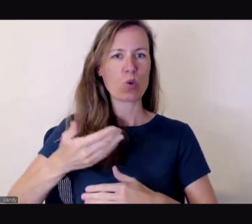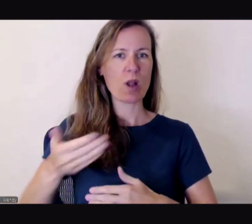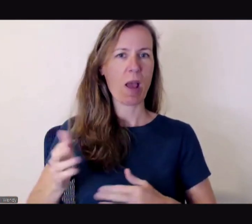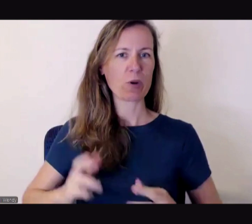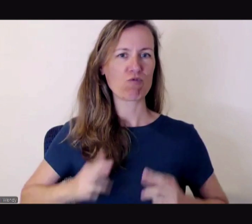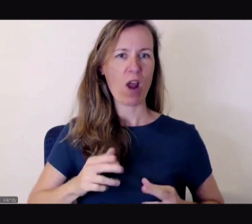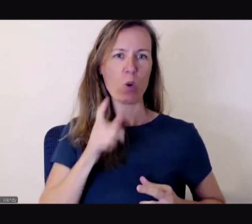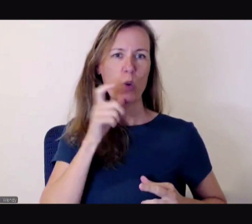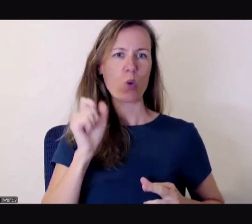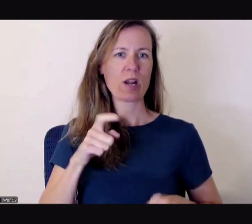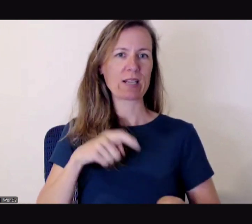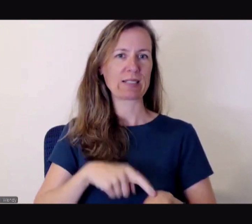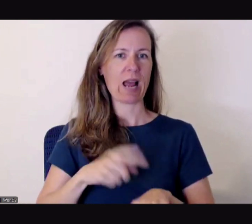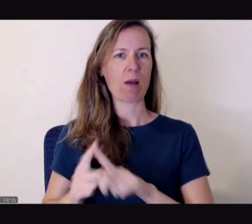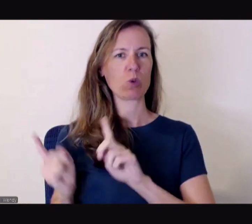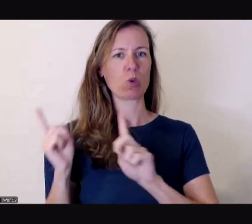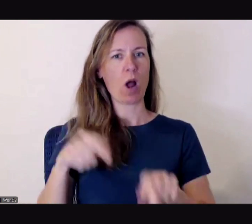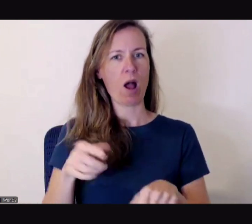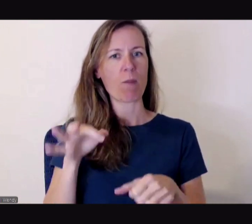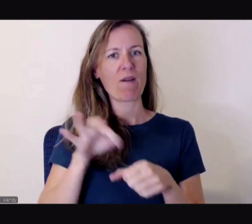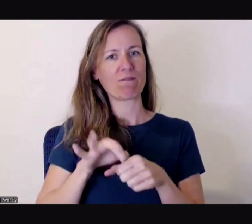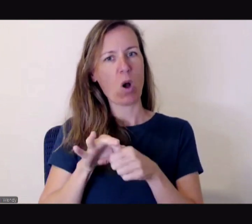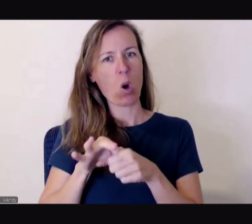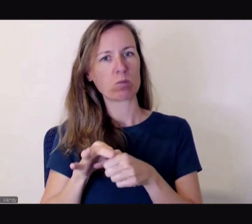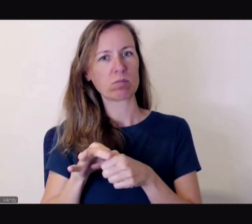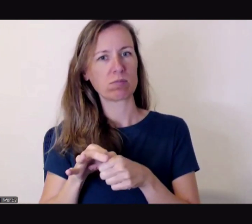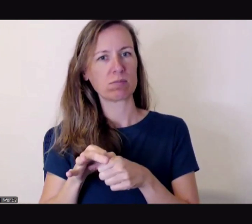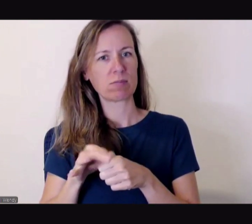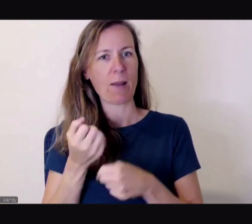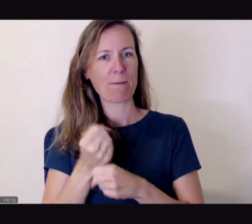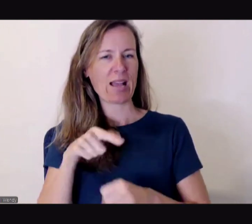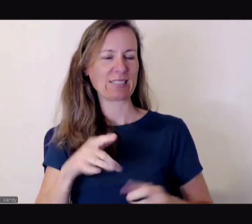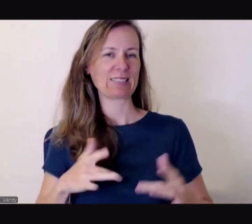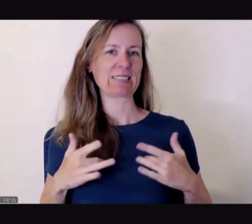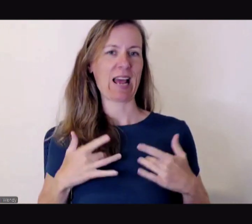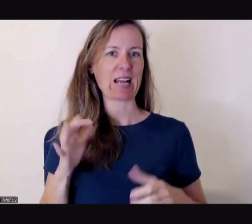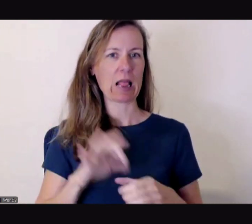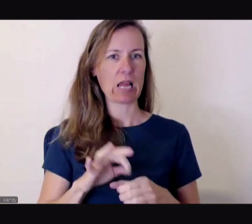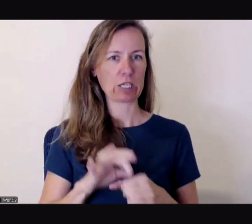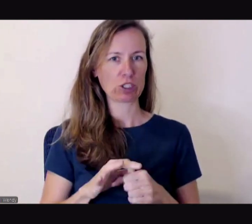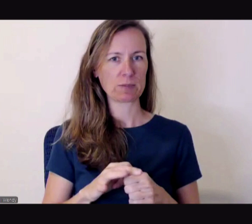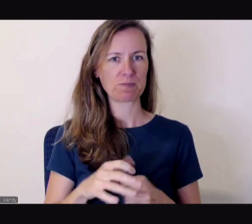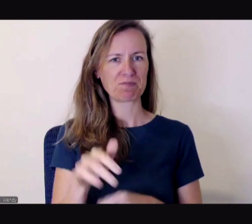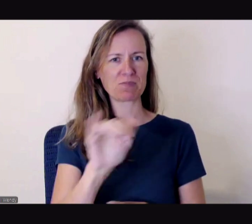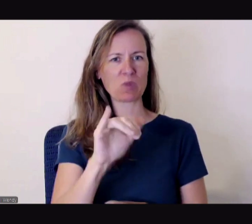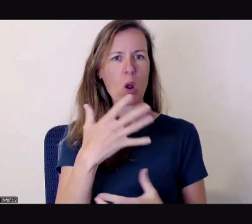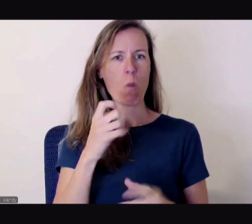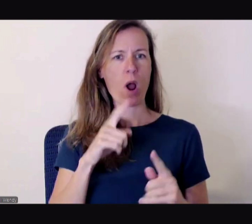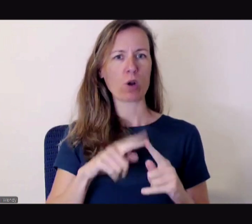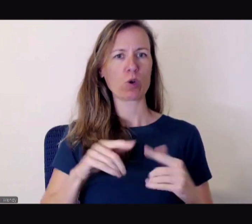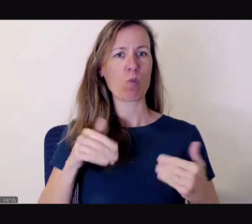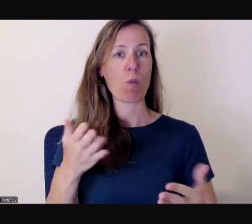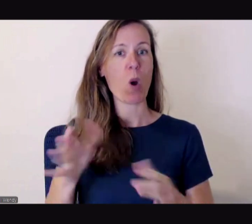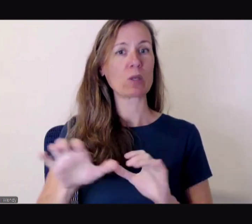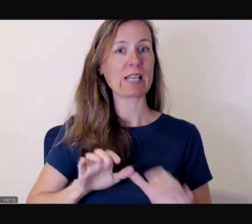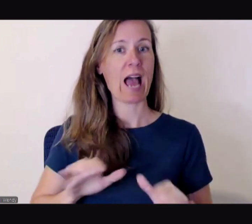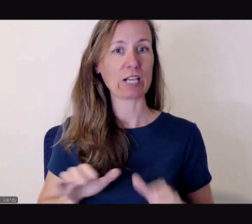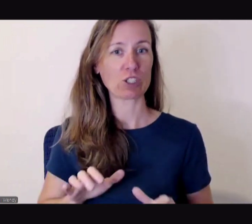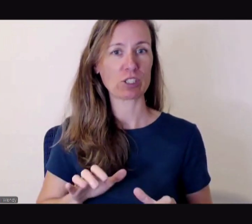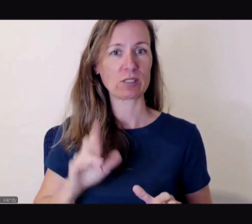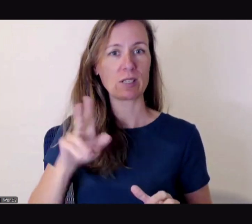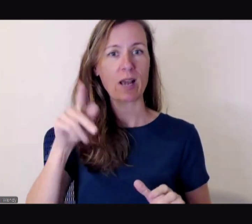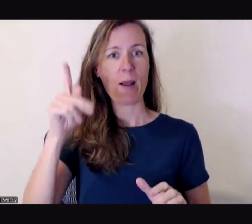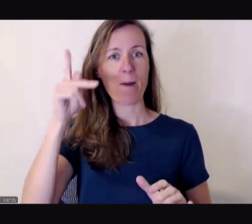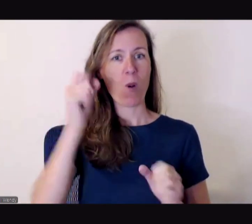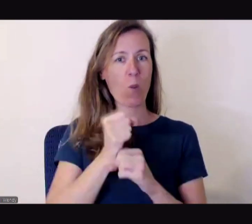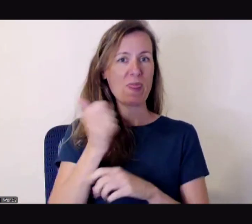any political election, tensions become high, lines are drawn, and feelings can get hurt. But my proposal is that all of us